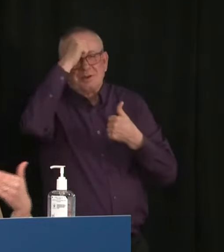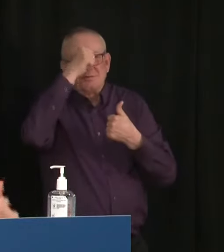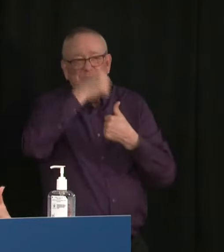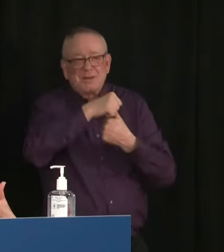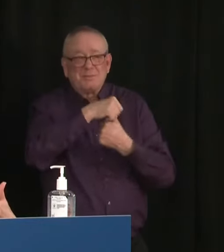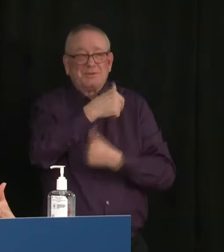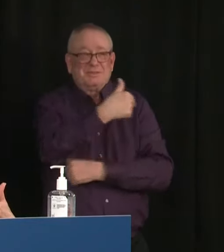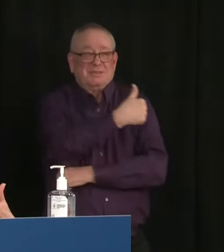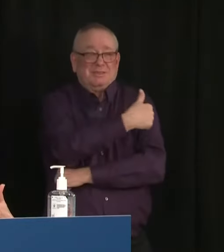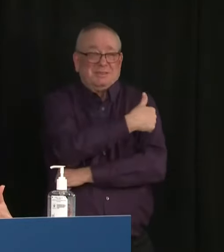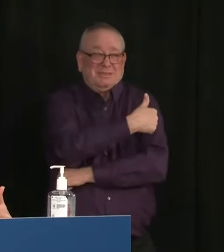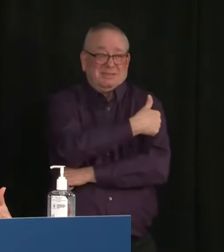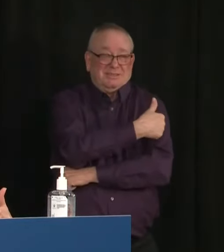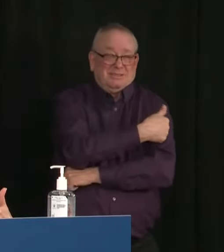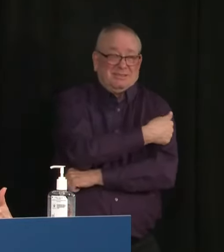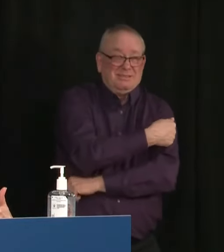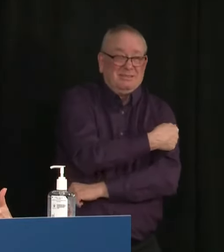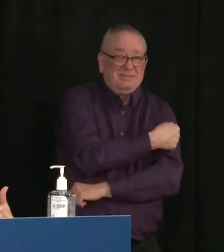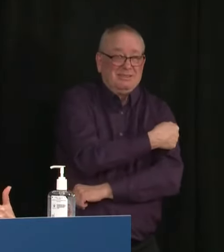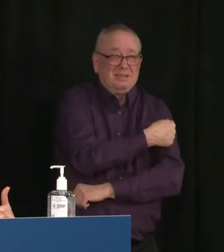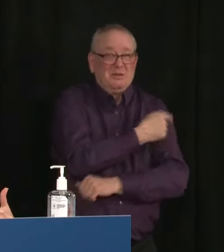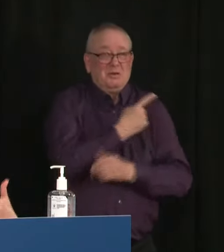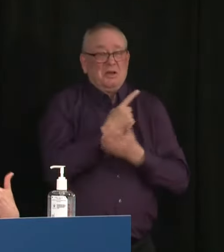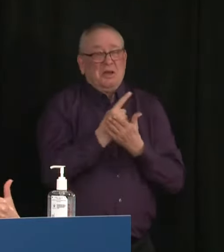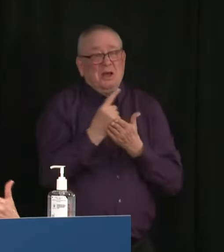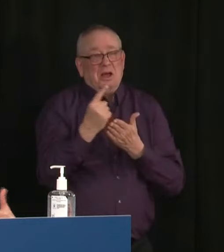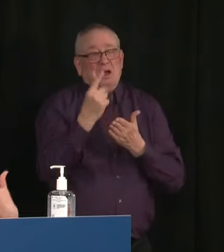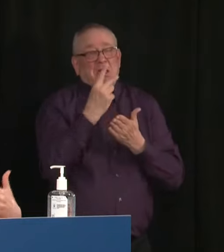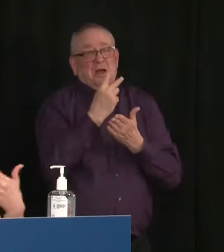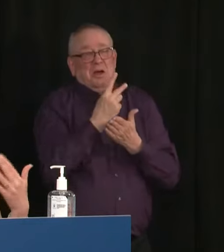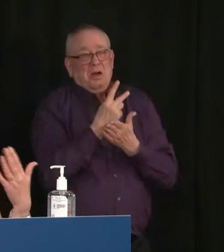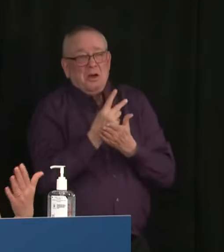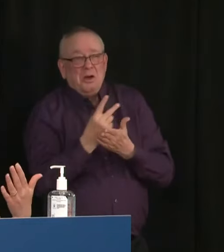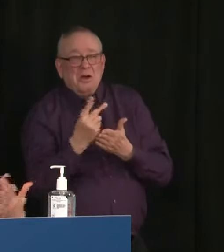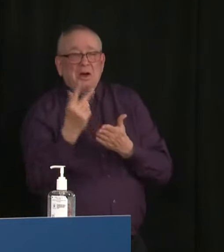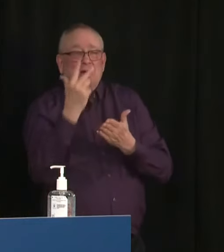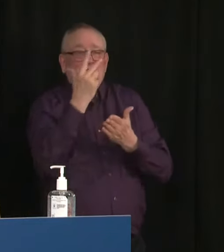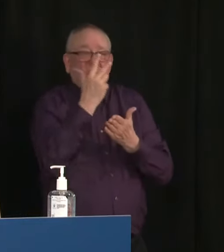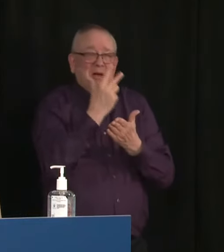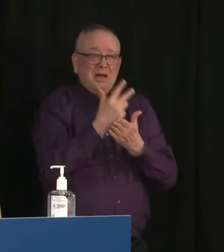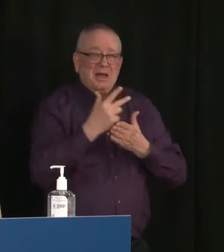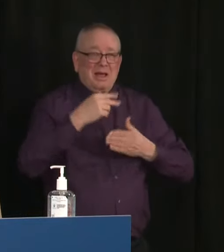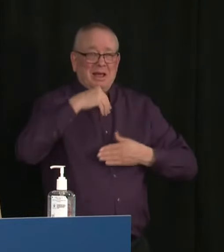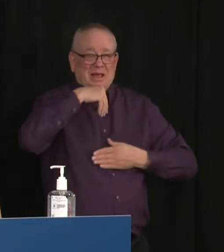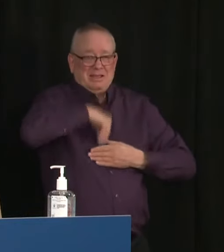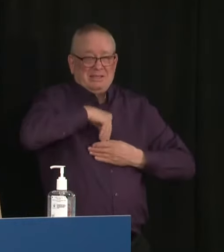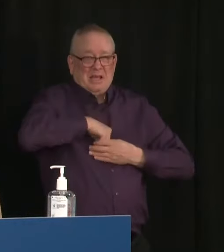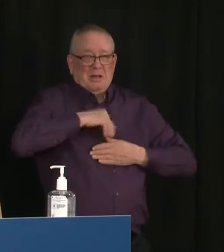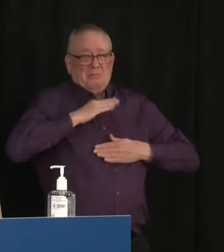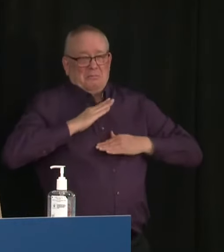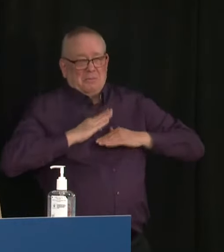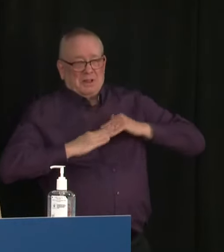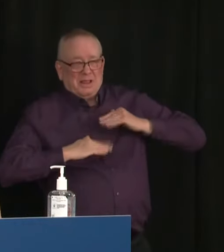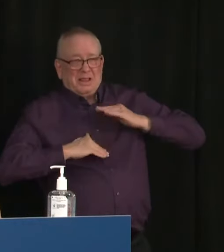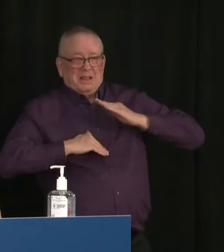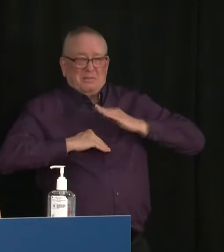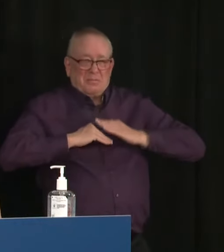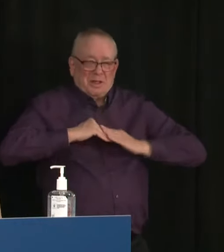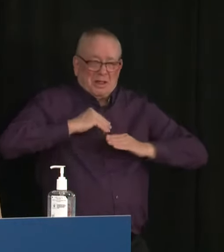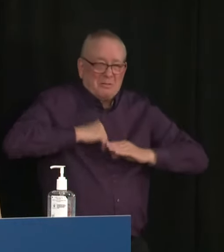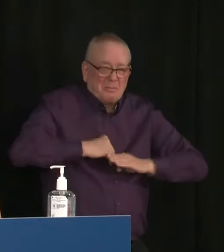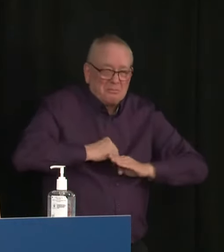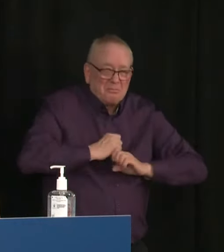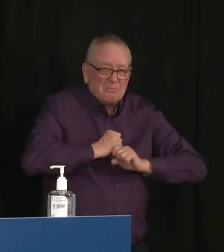between getting the dose of vaccine and when our bodies have had time to build up the immunity that can help protect us from those